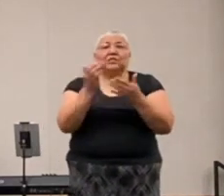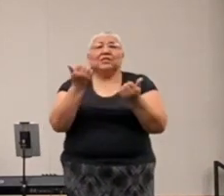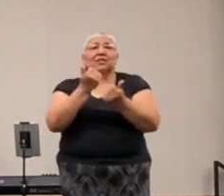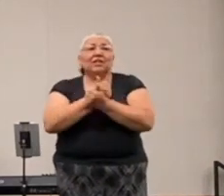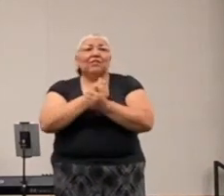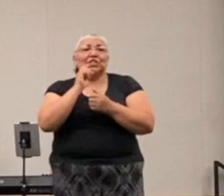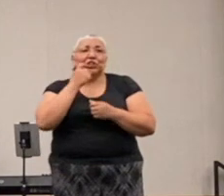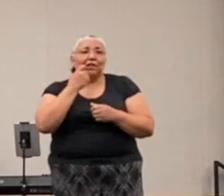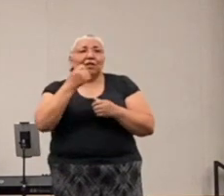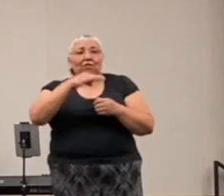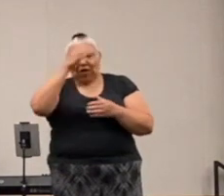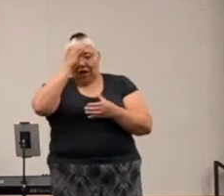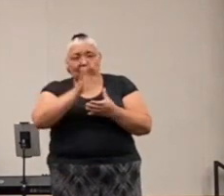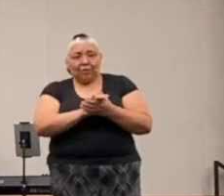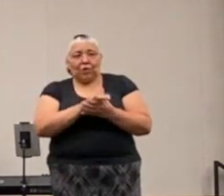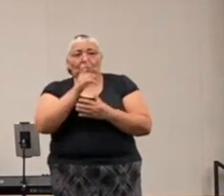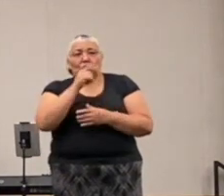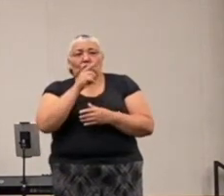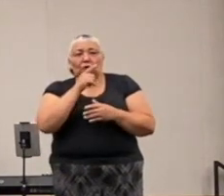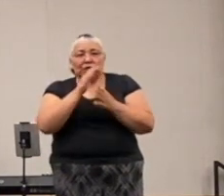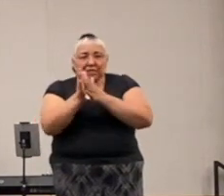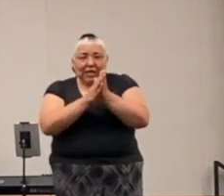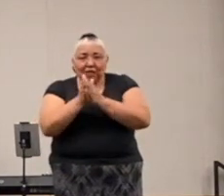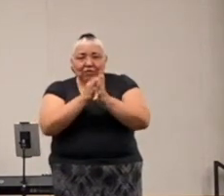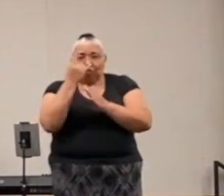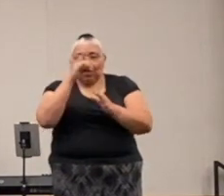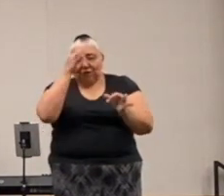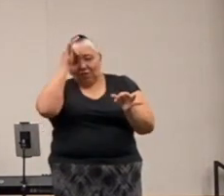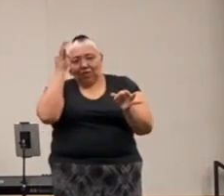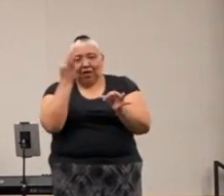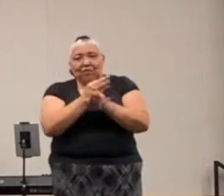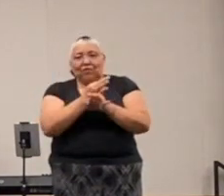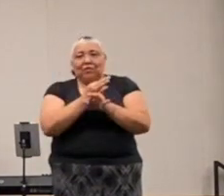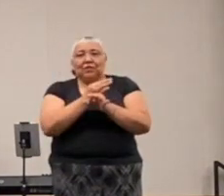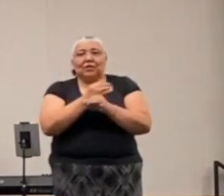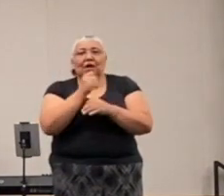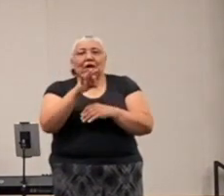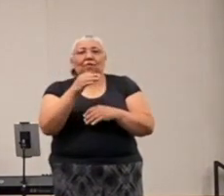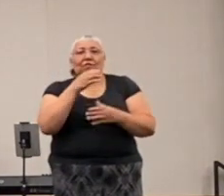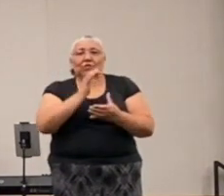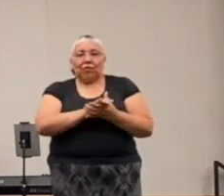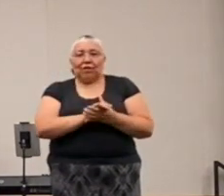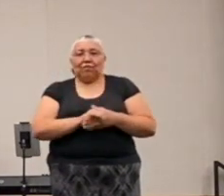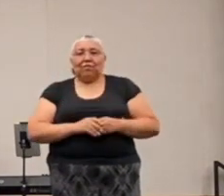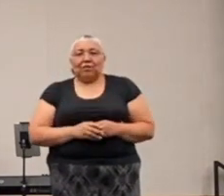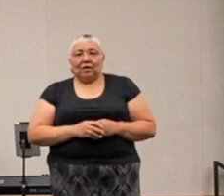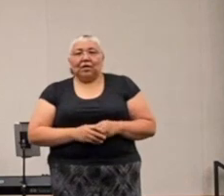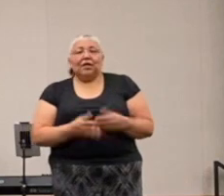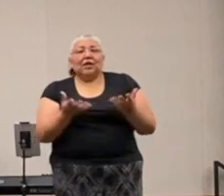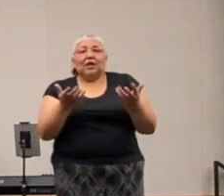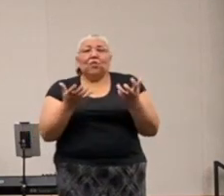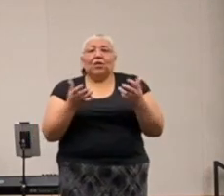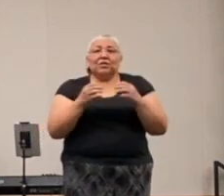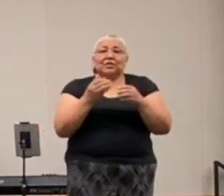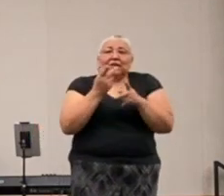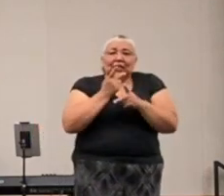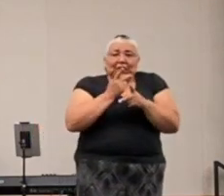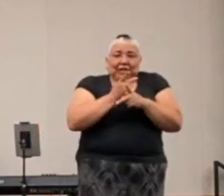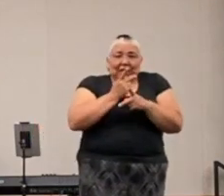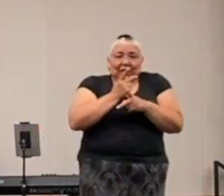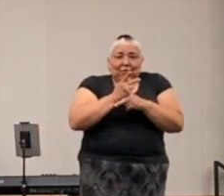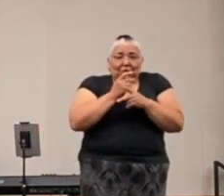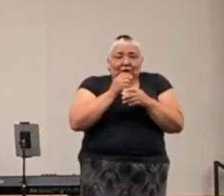loving jealousy of a husband who is zealous for the faithfulness of his wife. He wants to keep her in